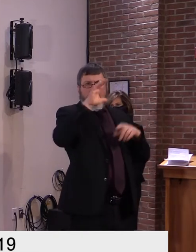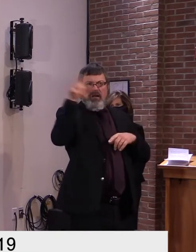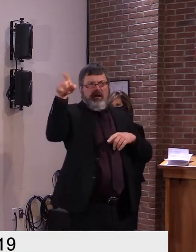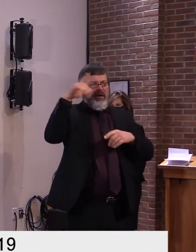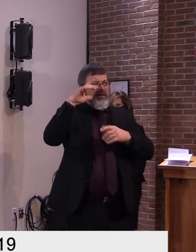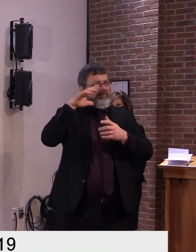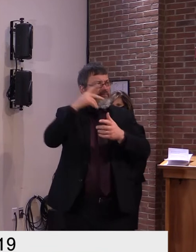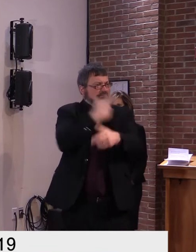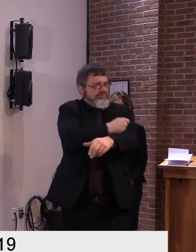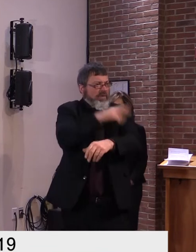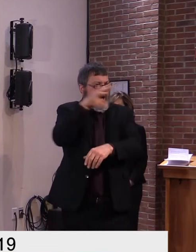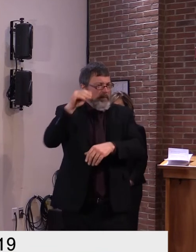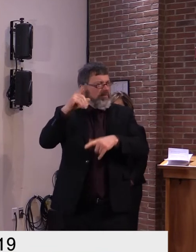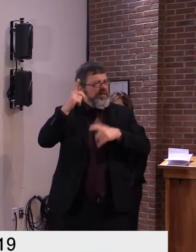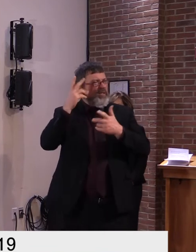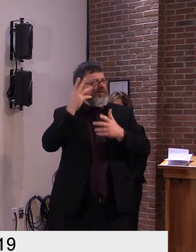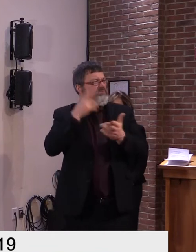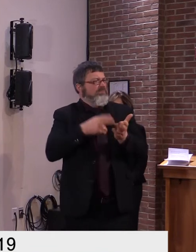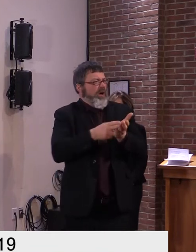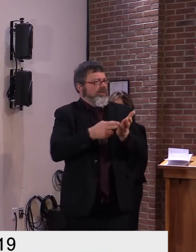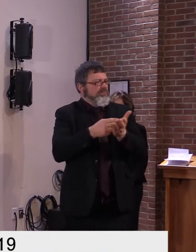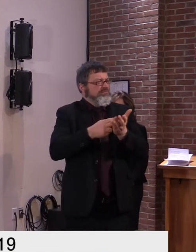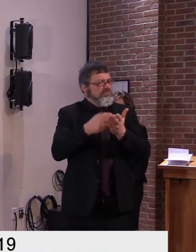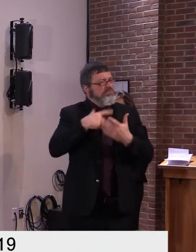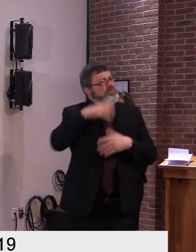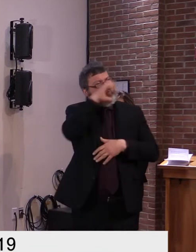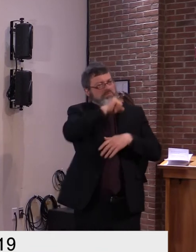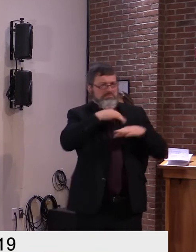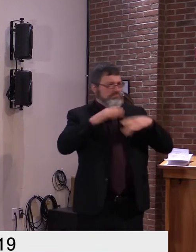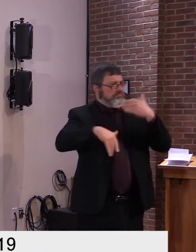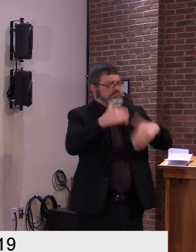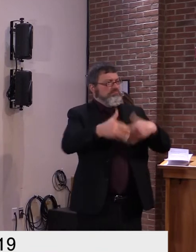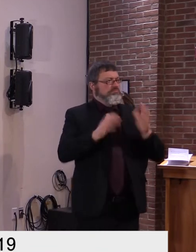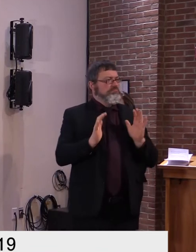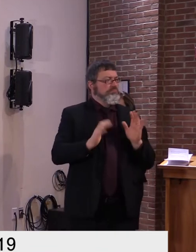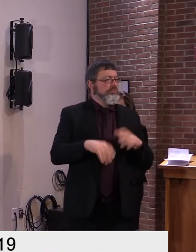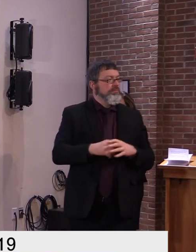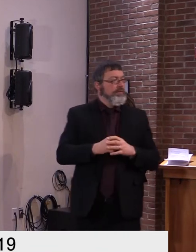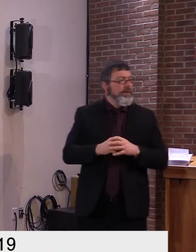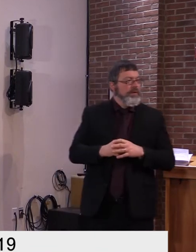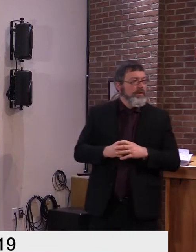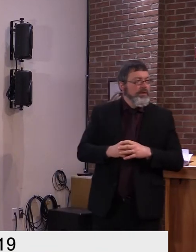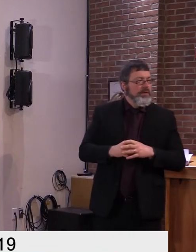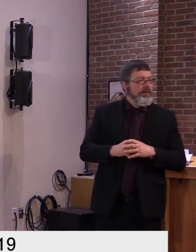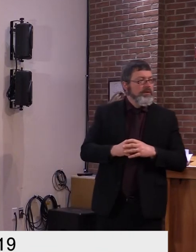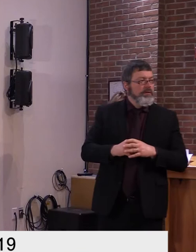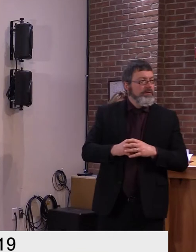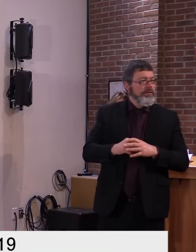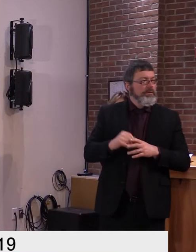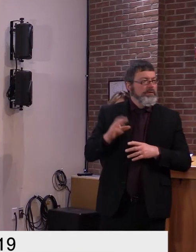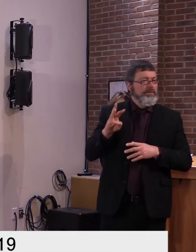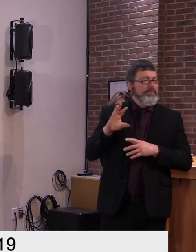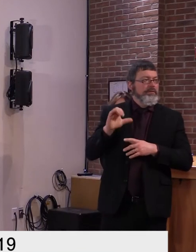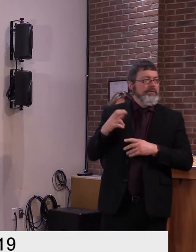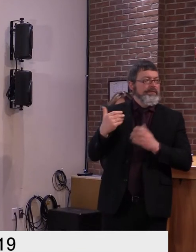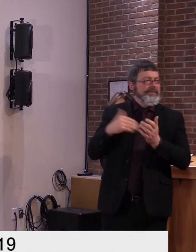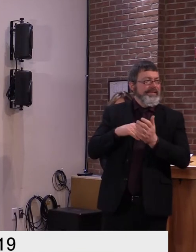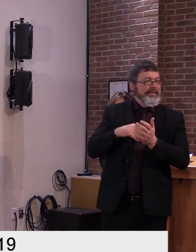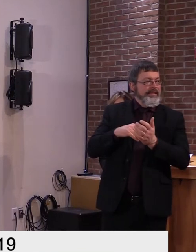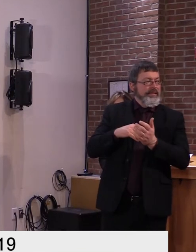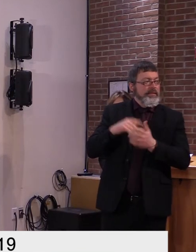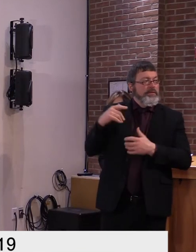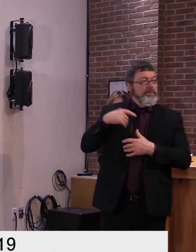And just to confirm that for our viewers, because I don't want to get this question, the vaccine distribution was not based on current case count, it was based on population